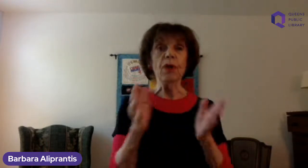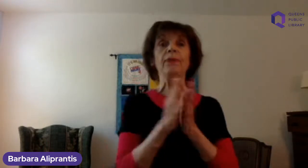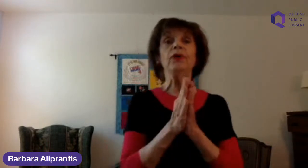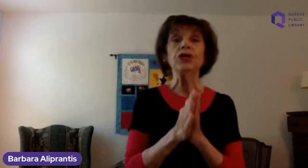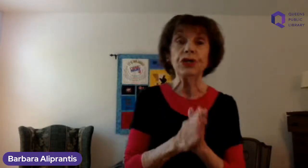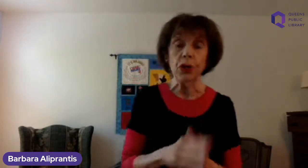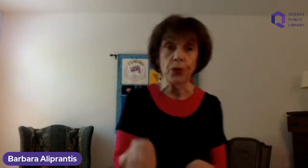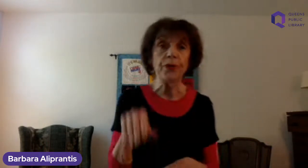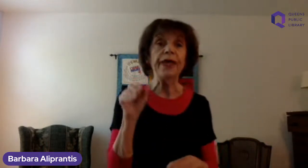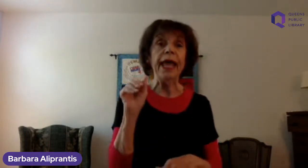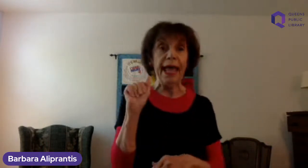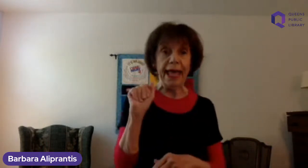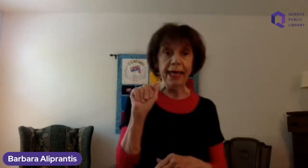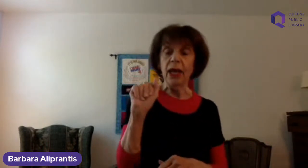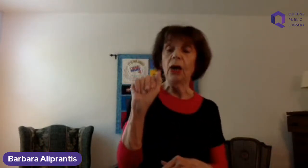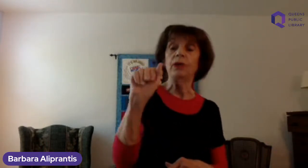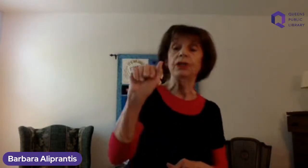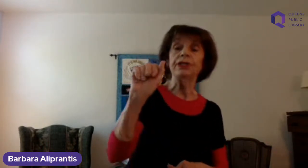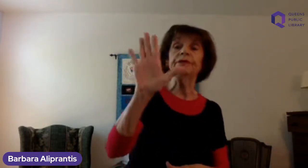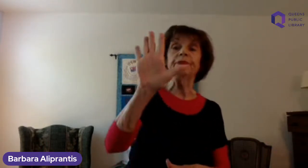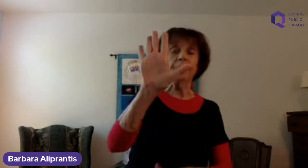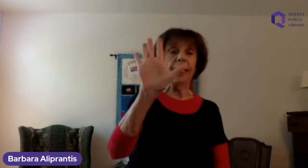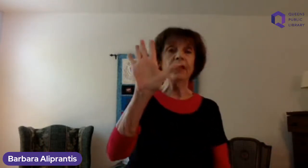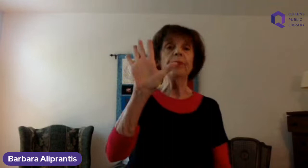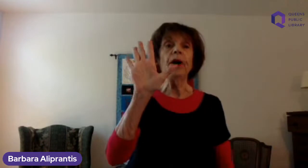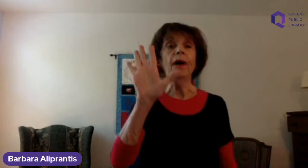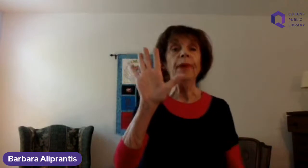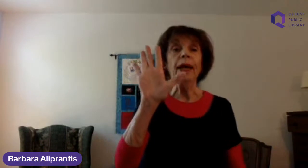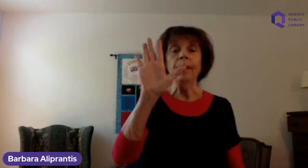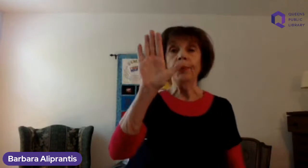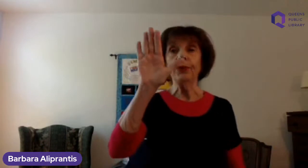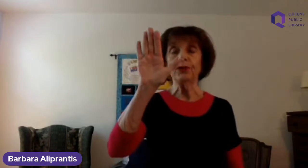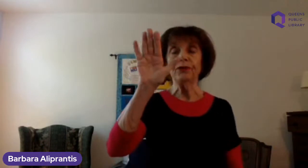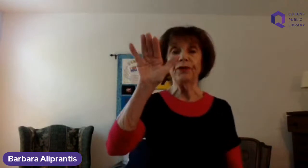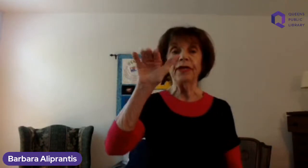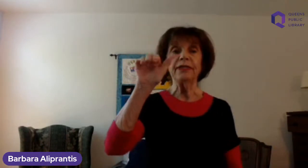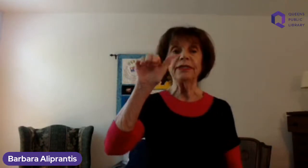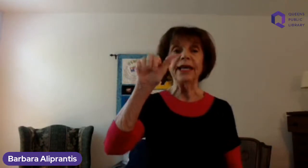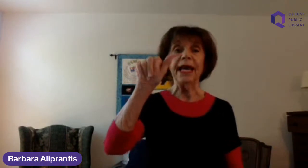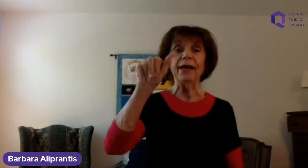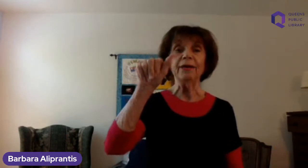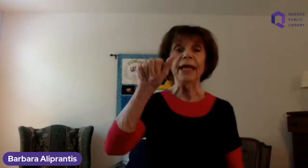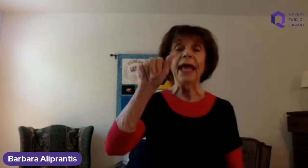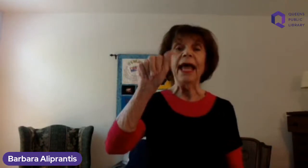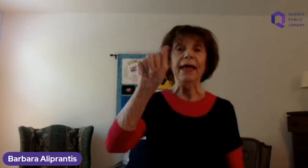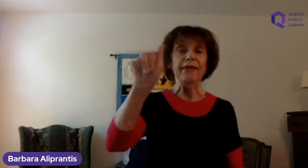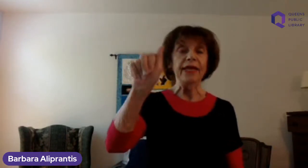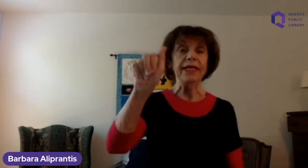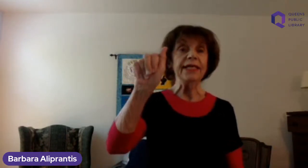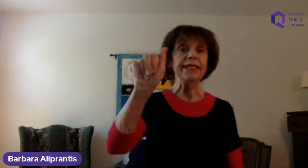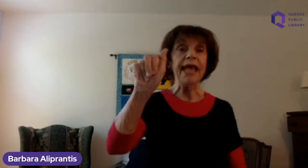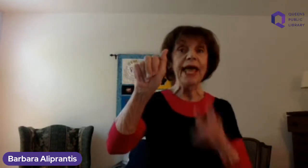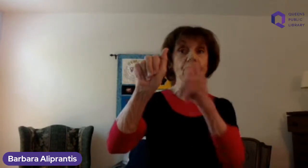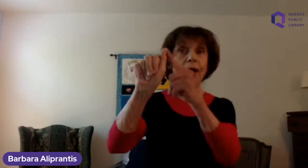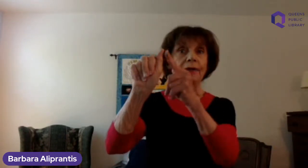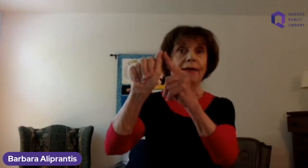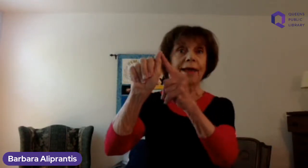I'm going to show you the A, which is take your palm, put your fingers down, and there is A right